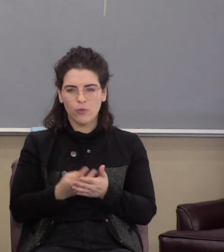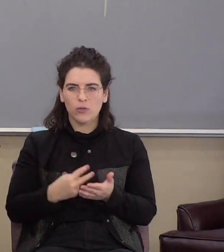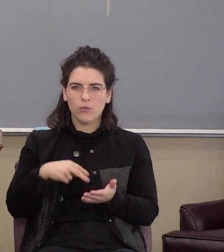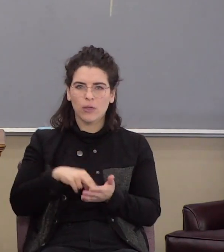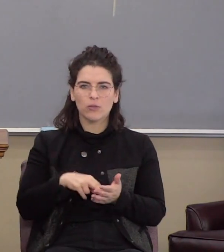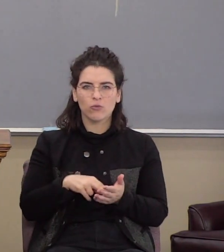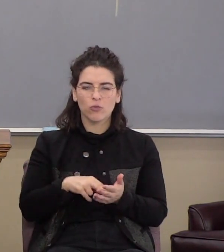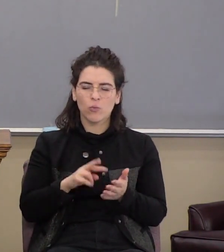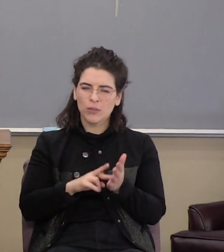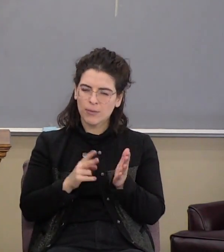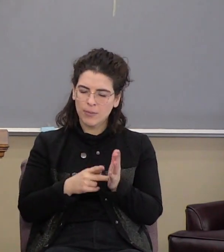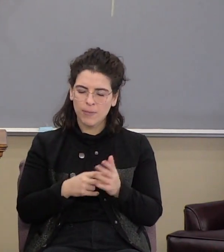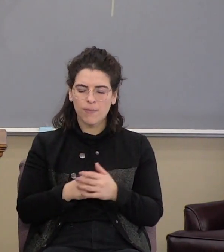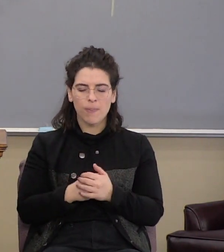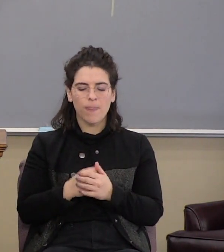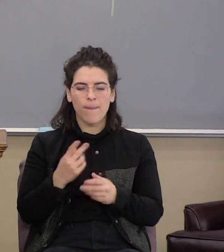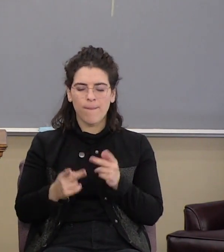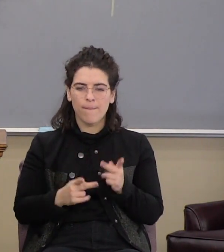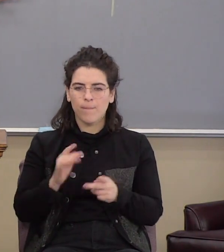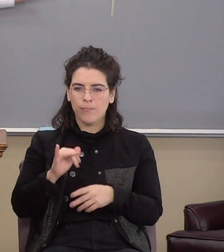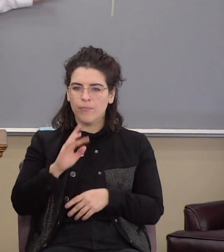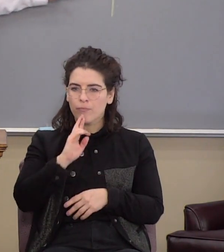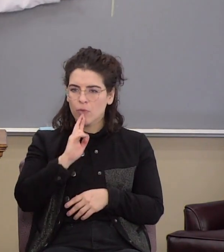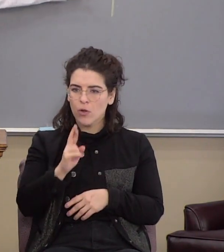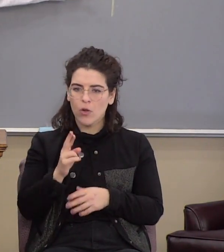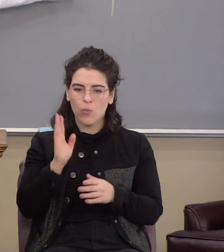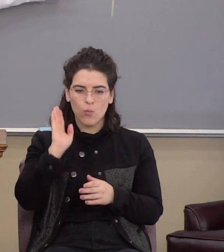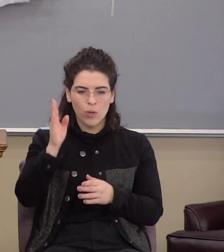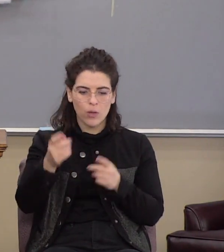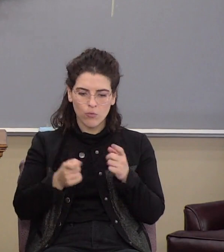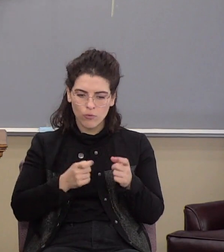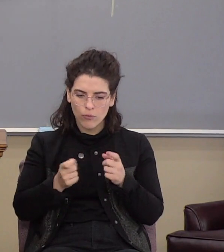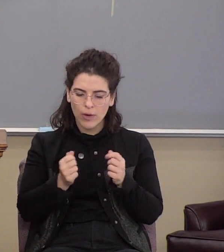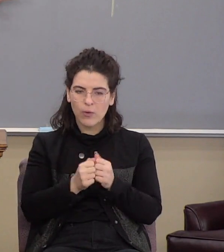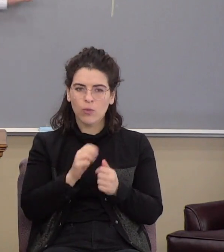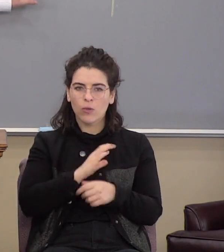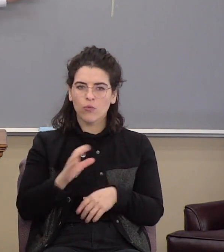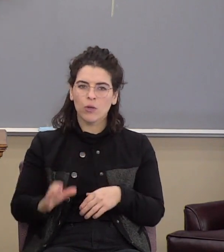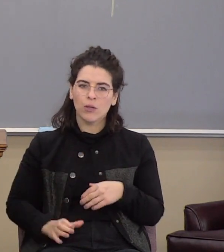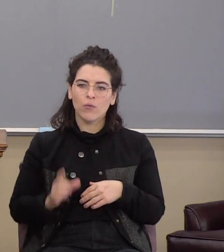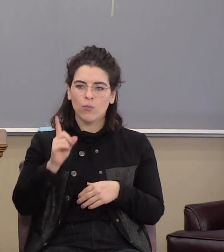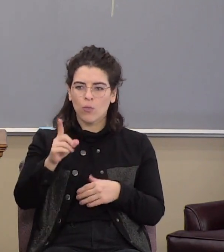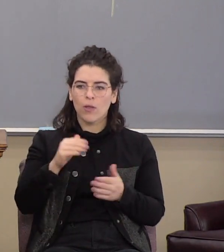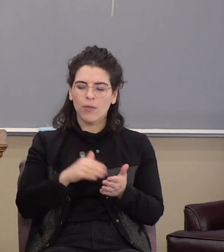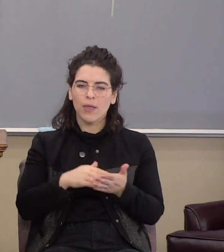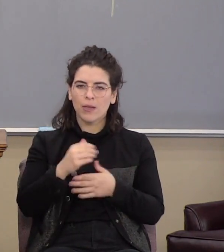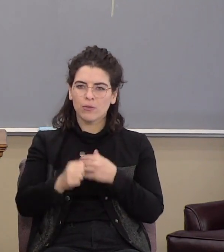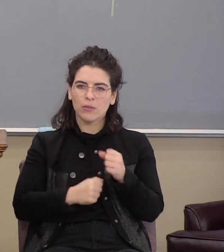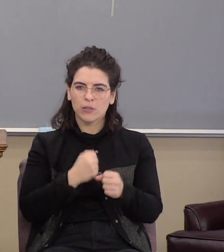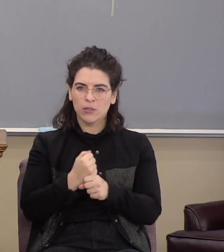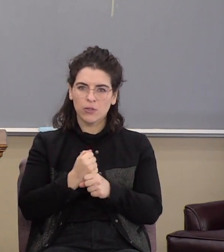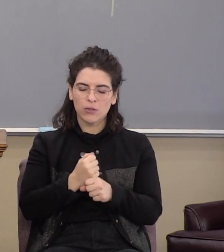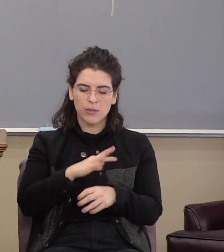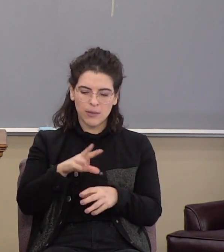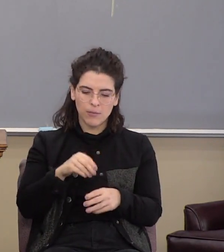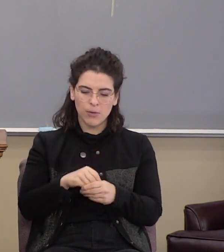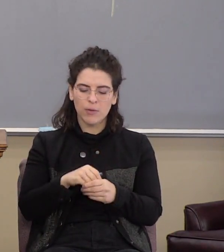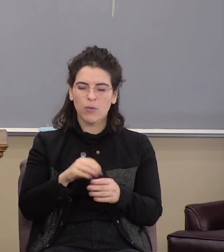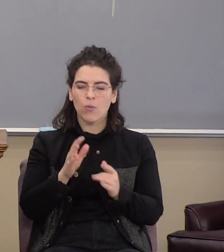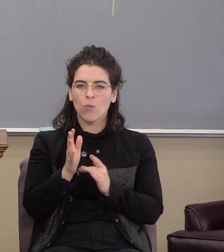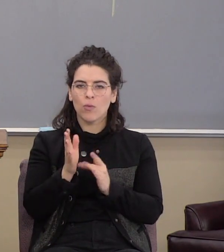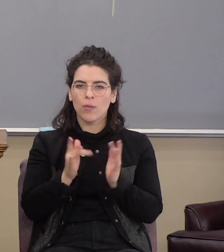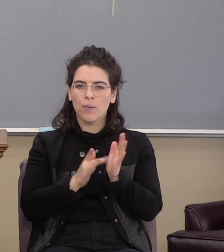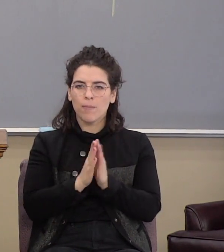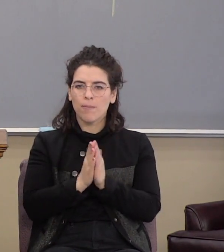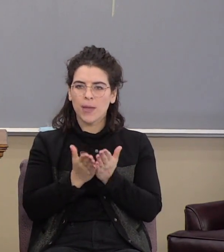words, those individuals that are going to reign with Christ for 1,000 years, they participate in what the Bible calls